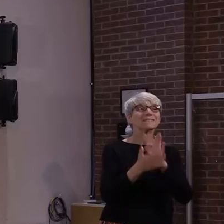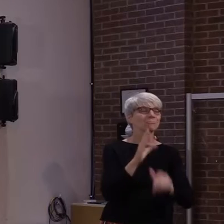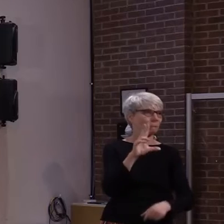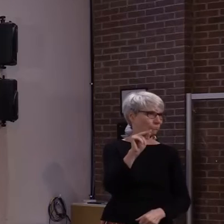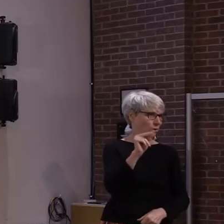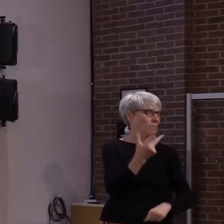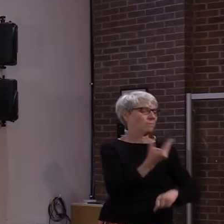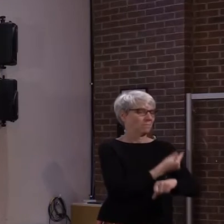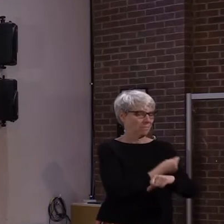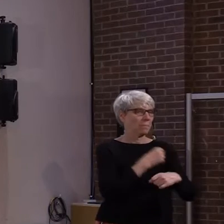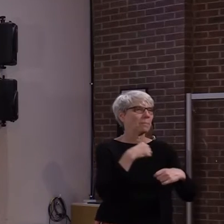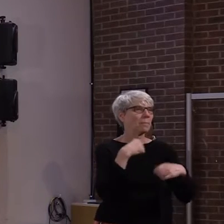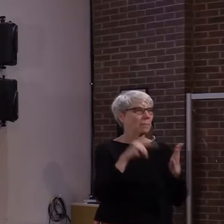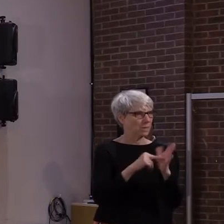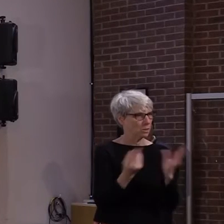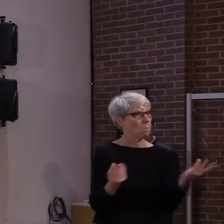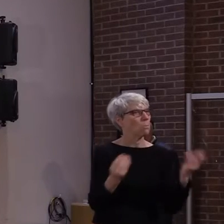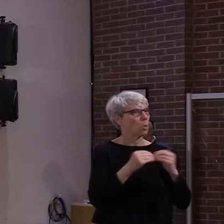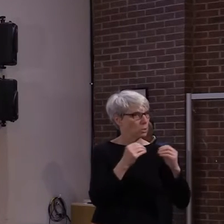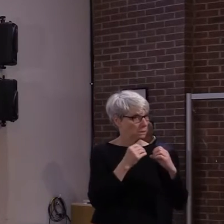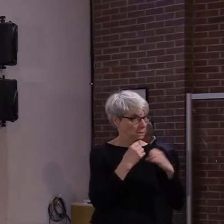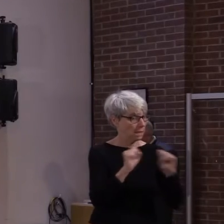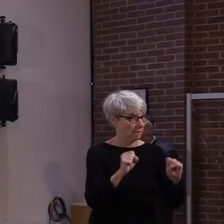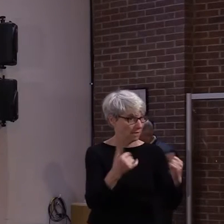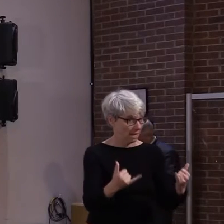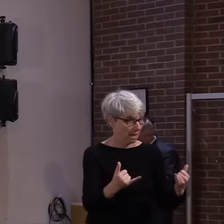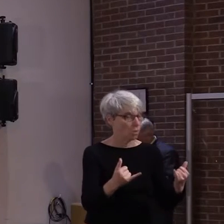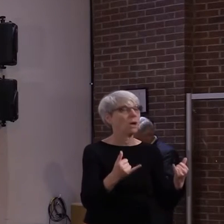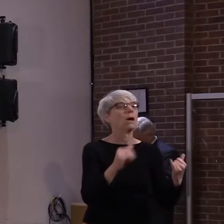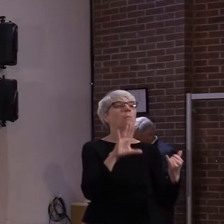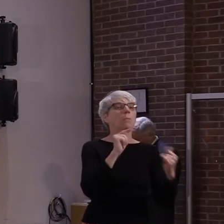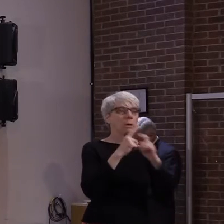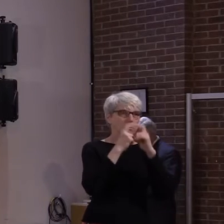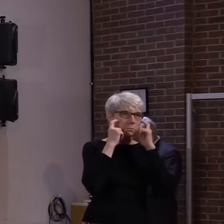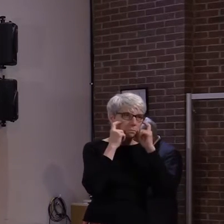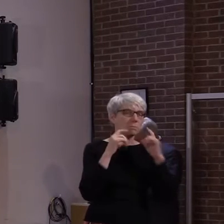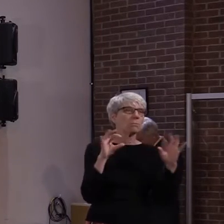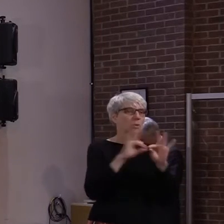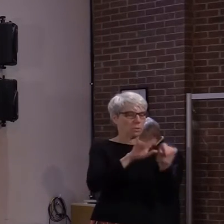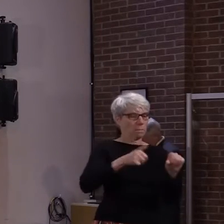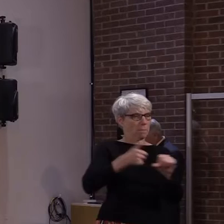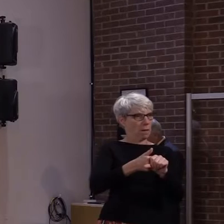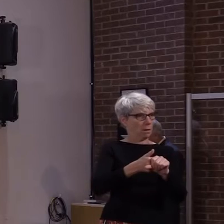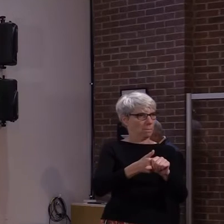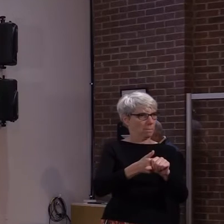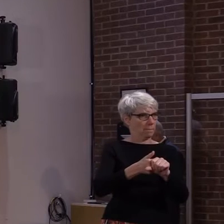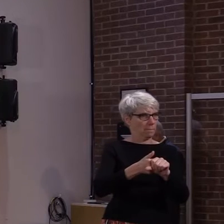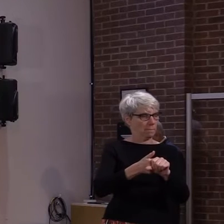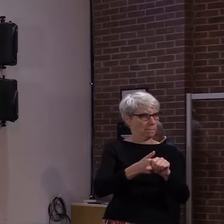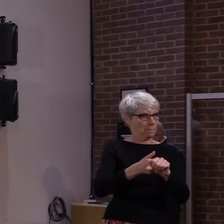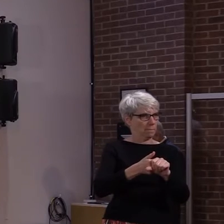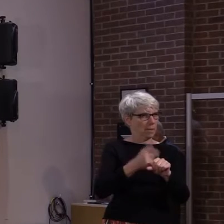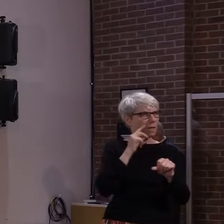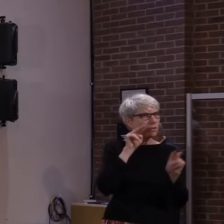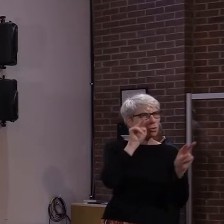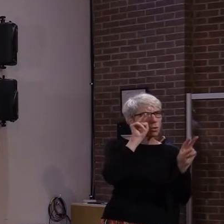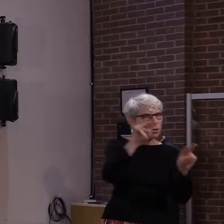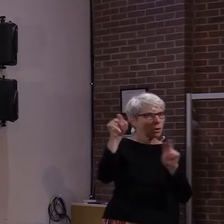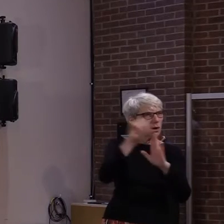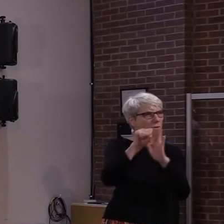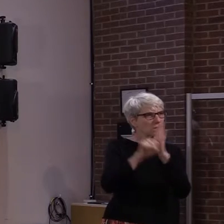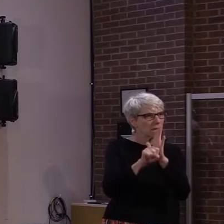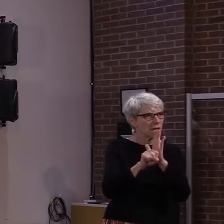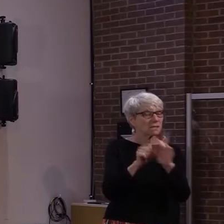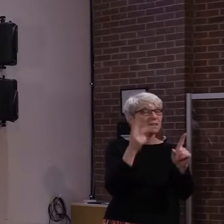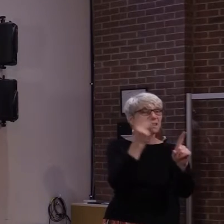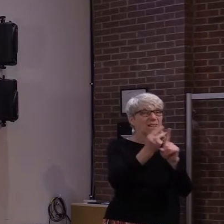just makes masking a truly backup strategy, much different than in the states where vaccination rate is very